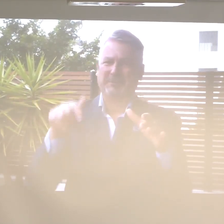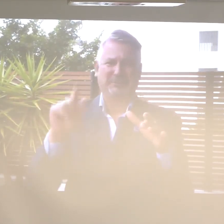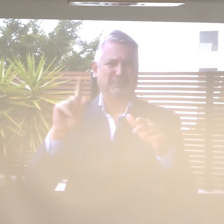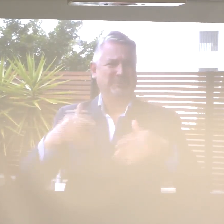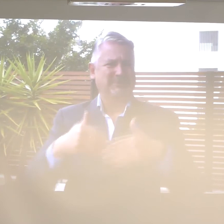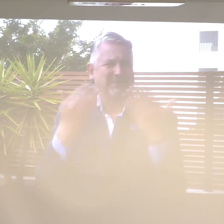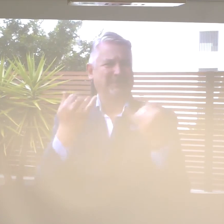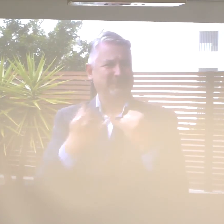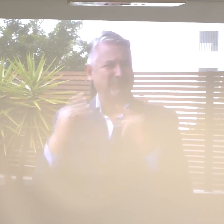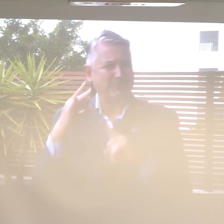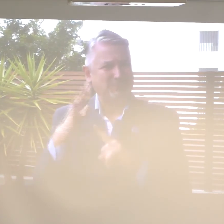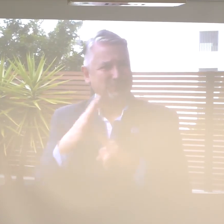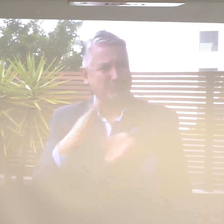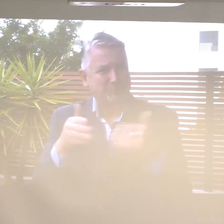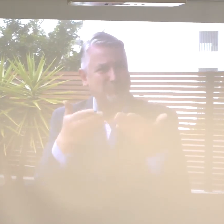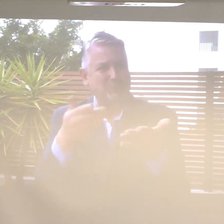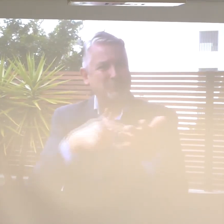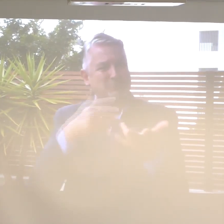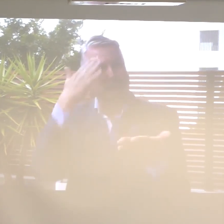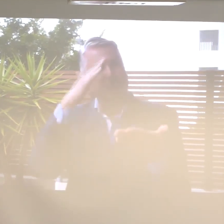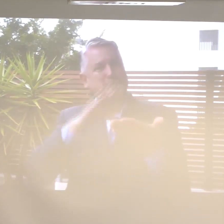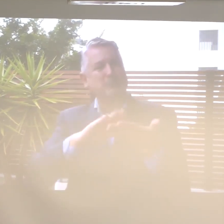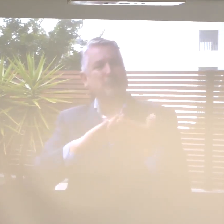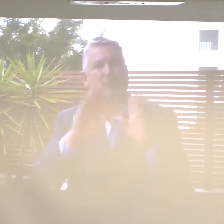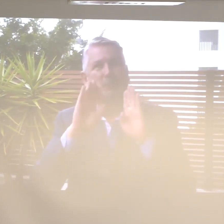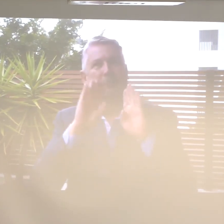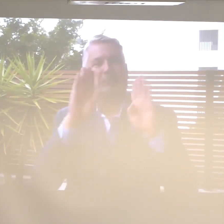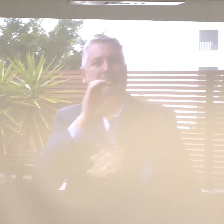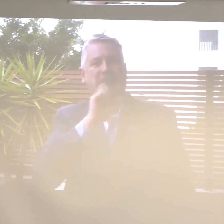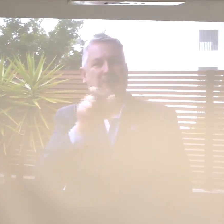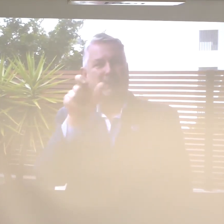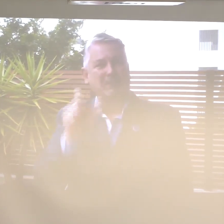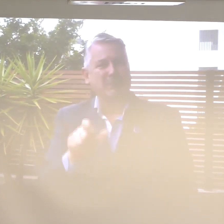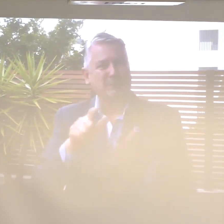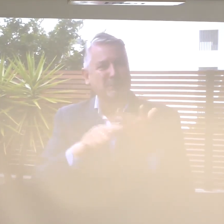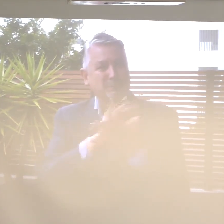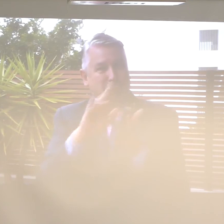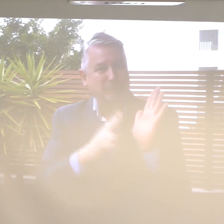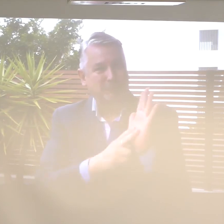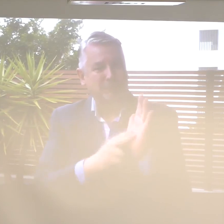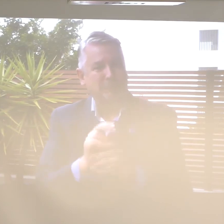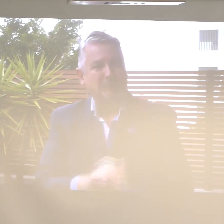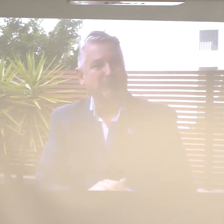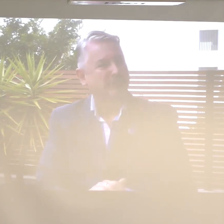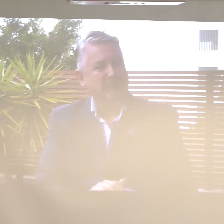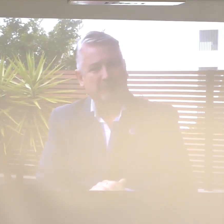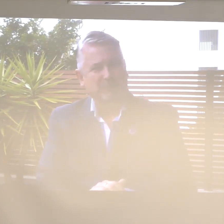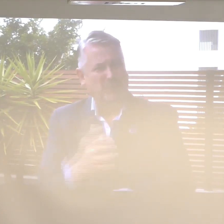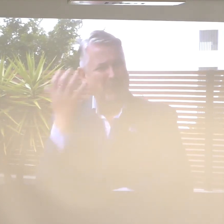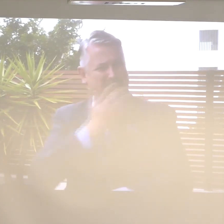family that are gathered here on this auspicious occasion to commemorate the wonderful man that we know as John.